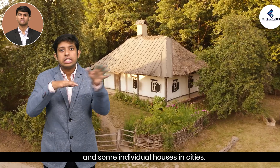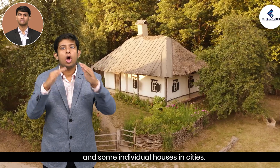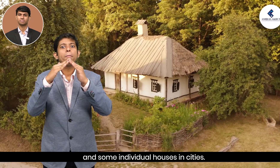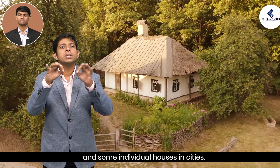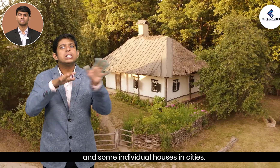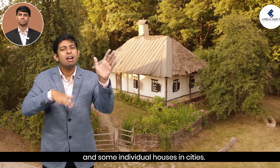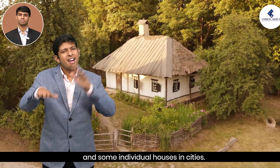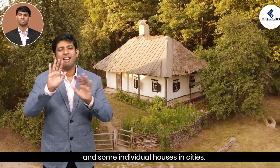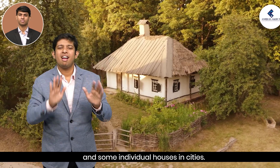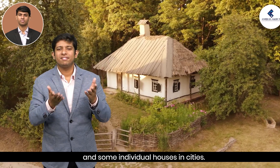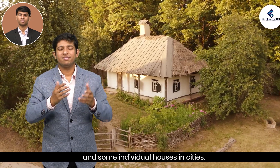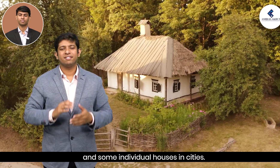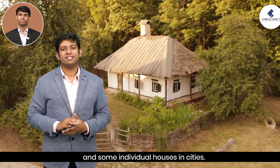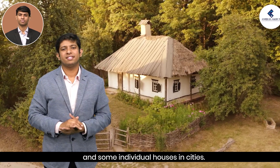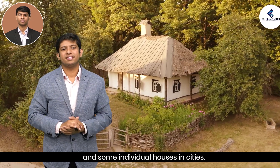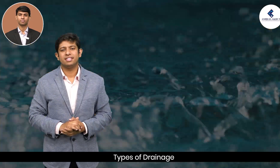cities.